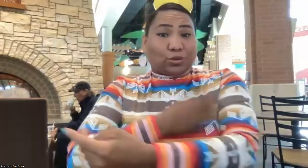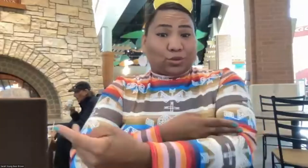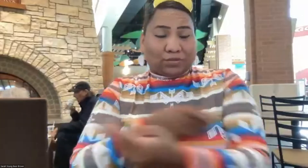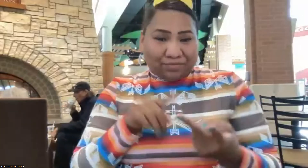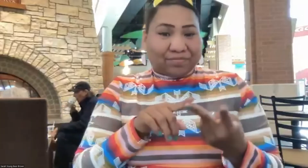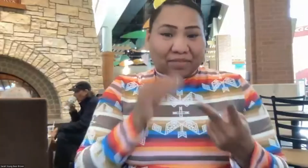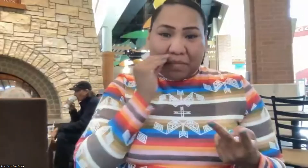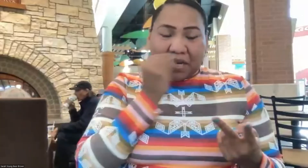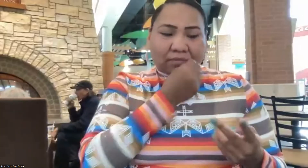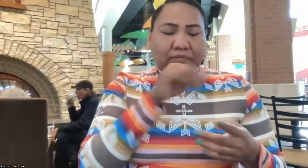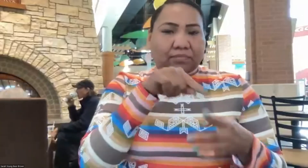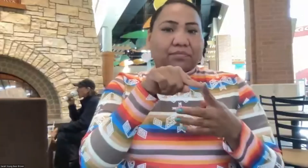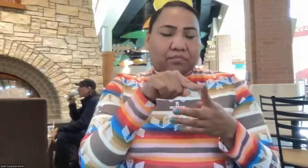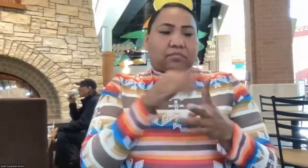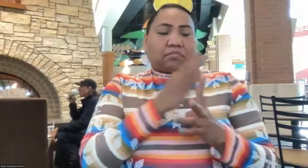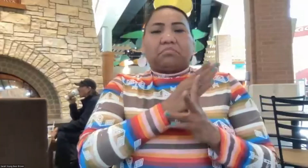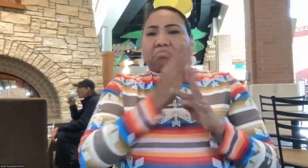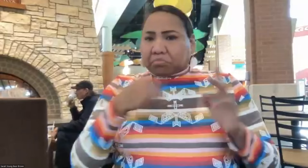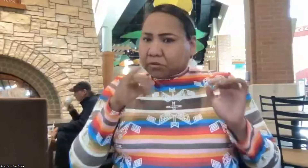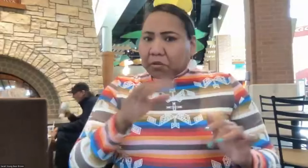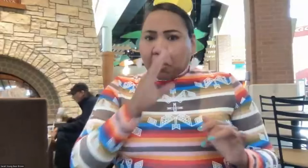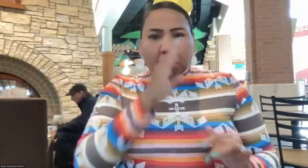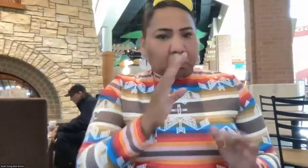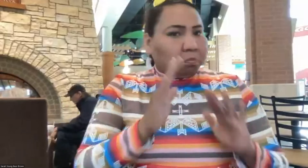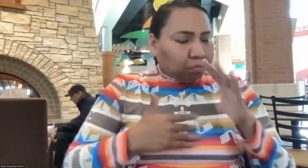to his sister. My daughter, Flower,